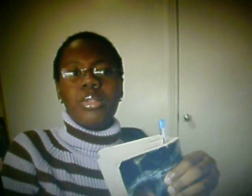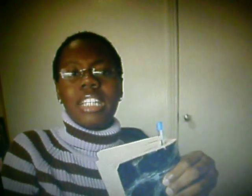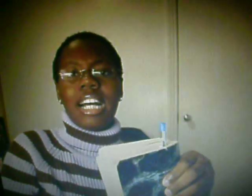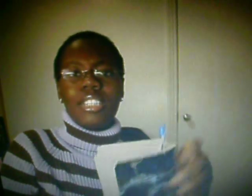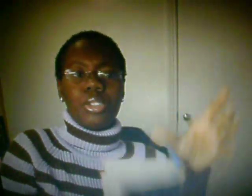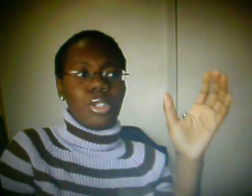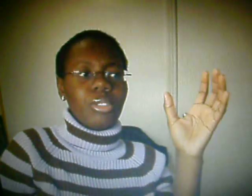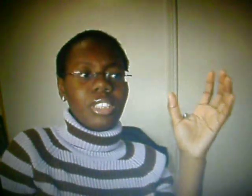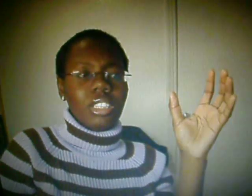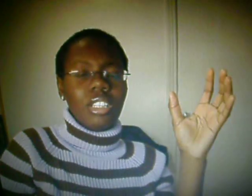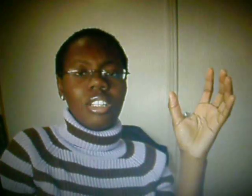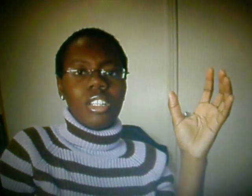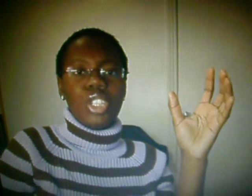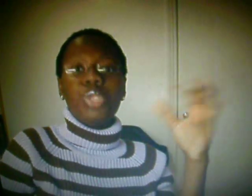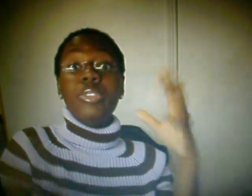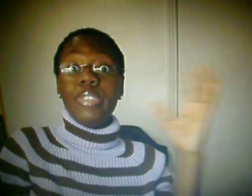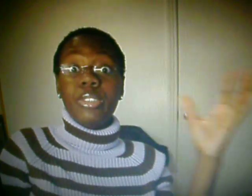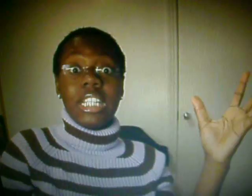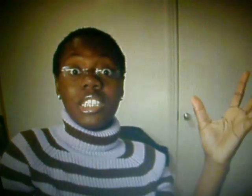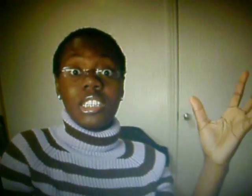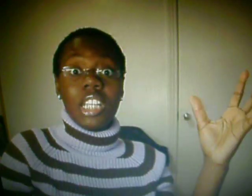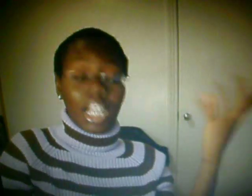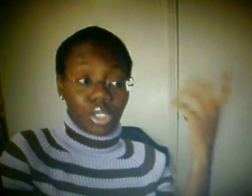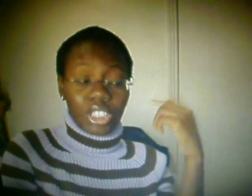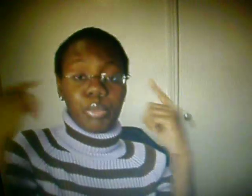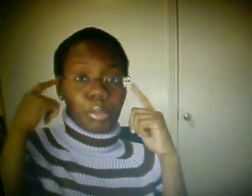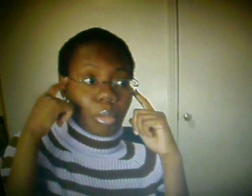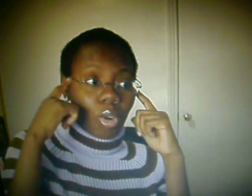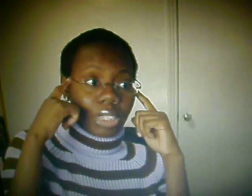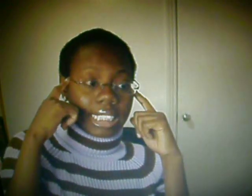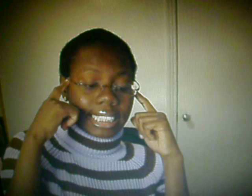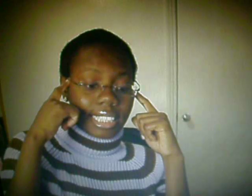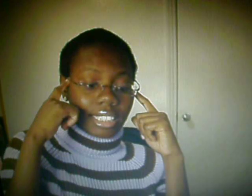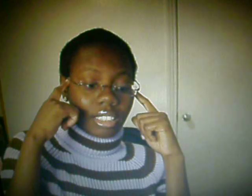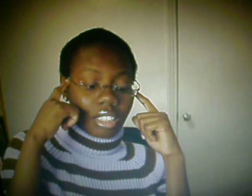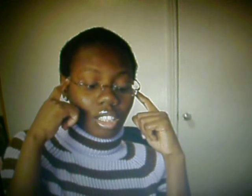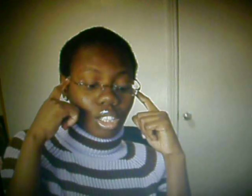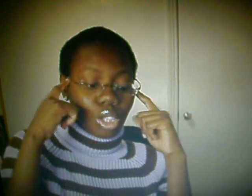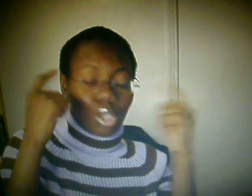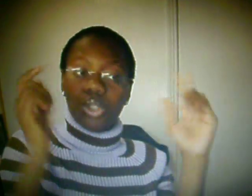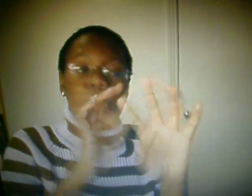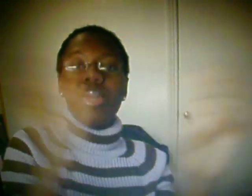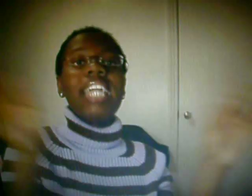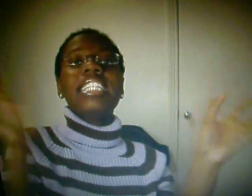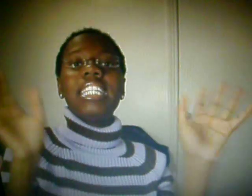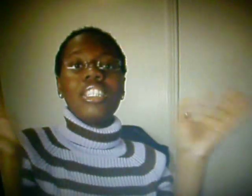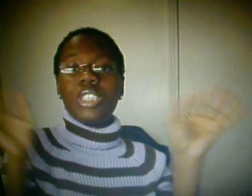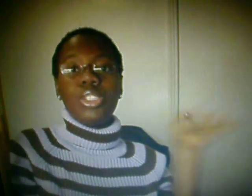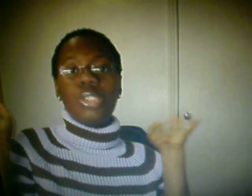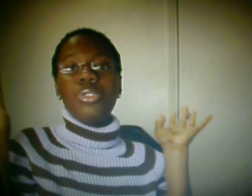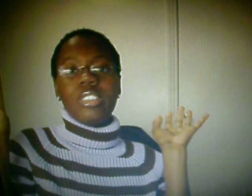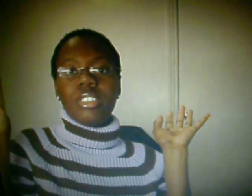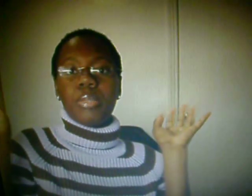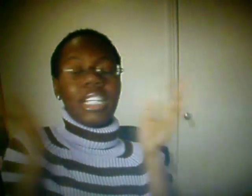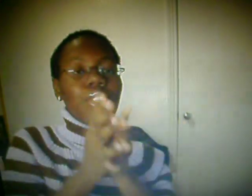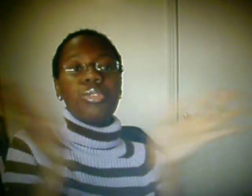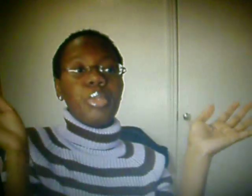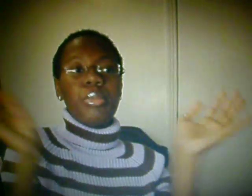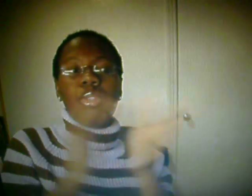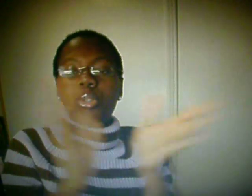that has the authority to reveal things and to give people more understanding through anything else He chooses, whether it's through people or through